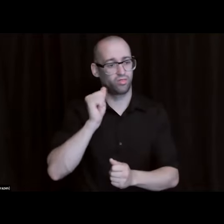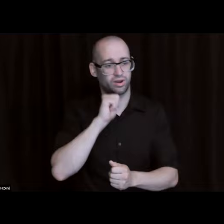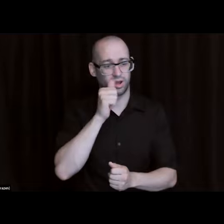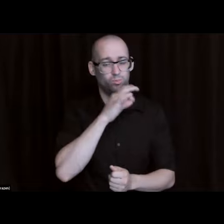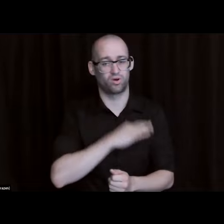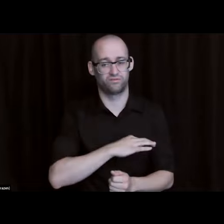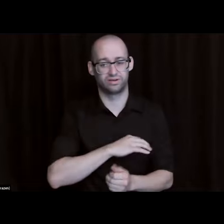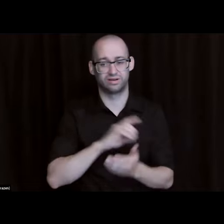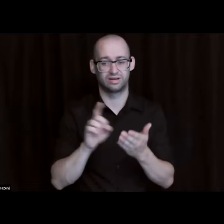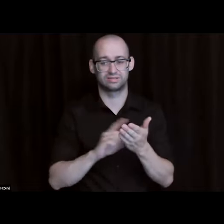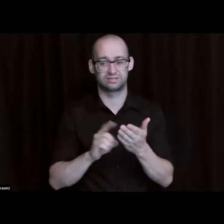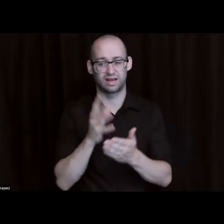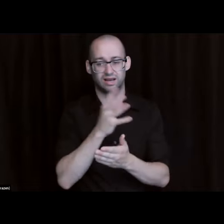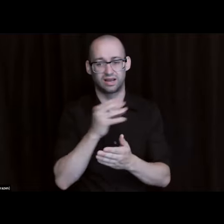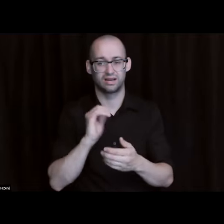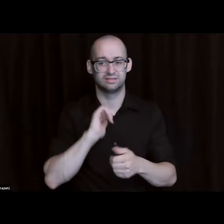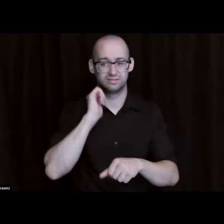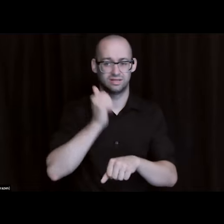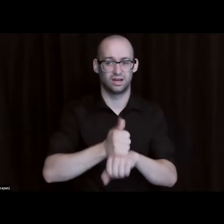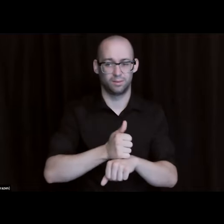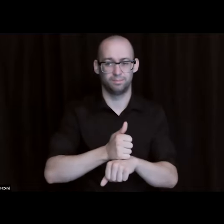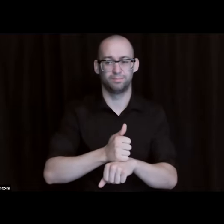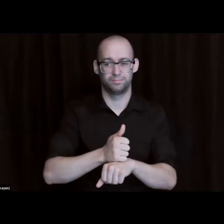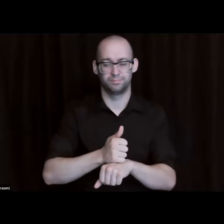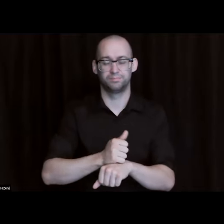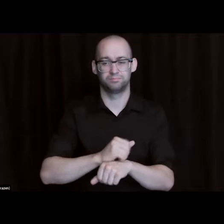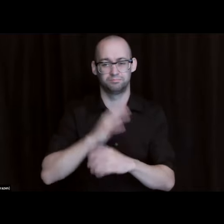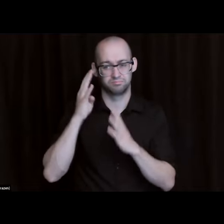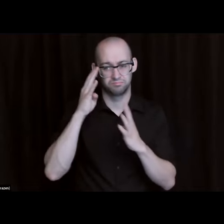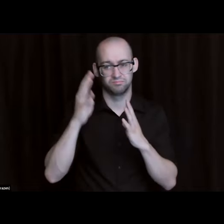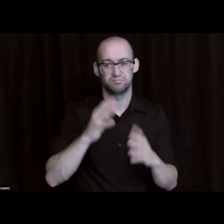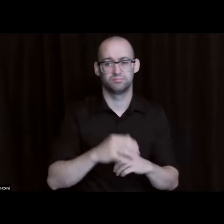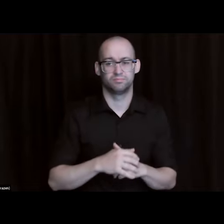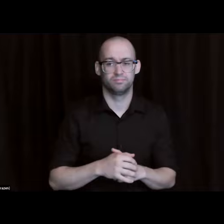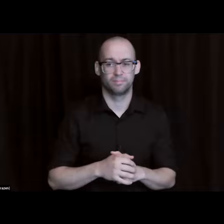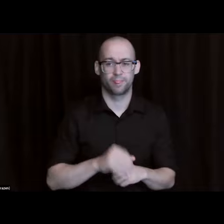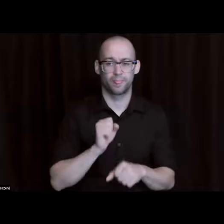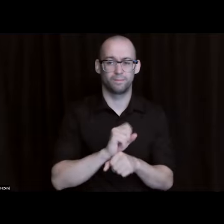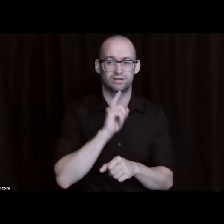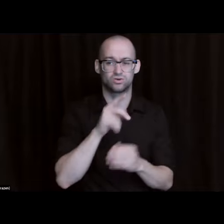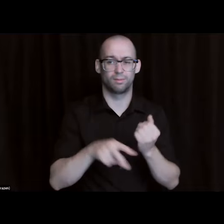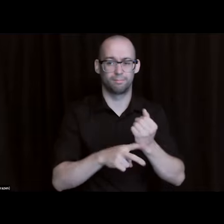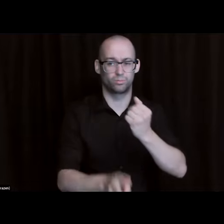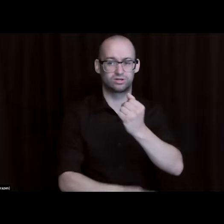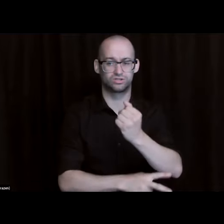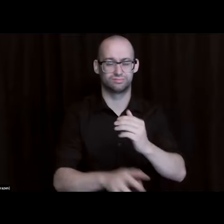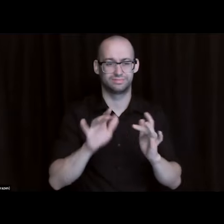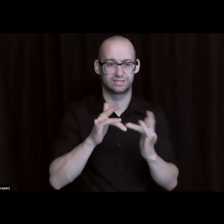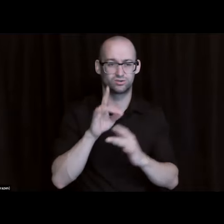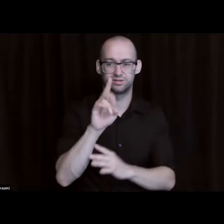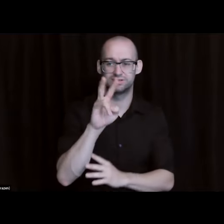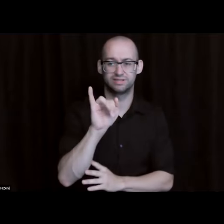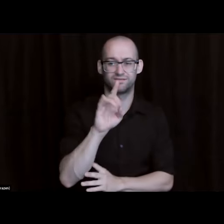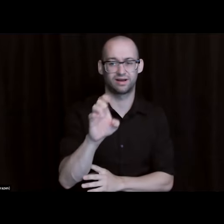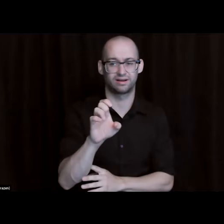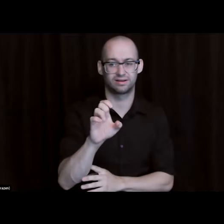implement effective programs and research innovative approaches as well to make sure that we bridge the digital divide. State and local